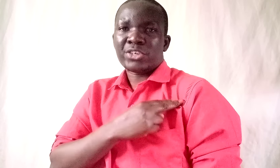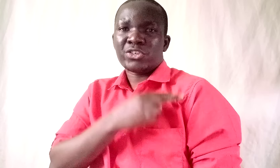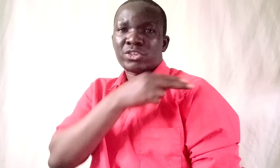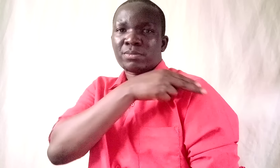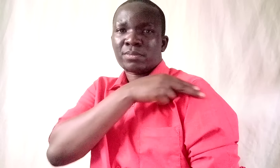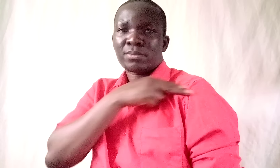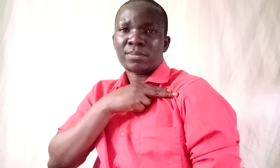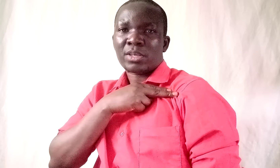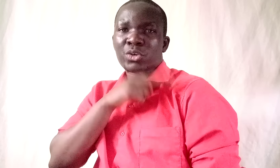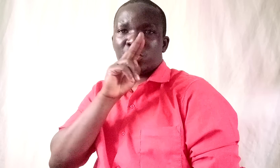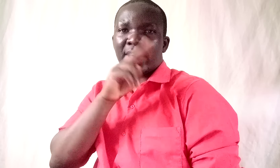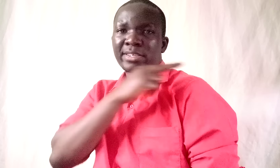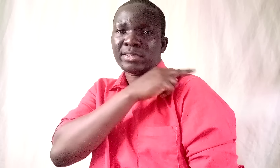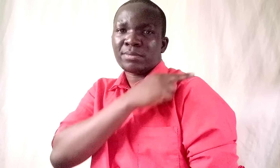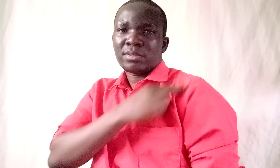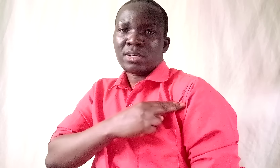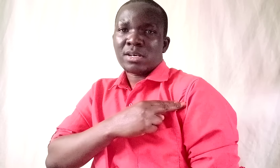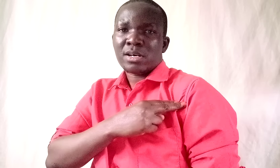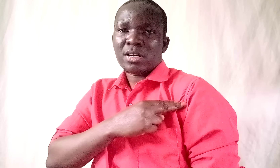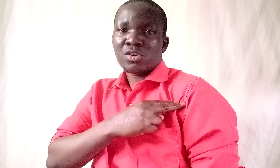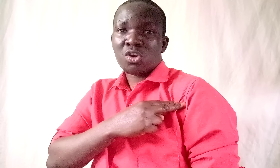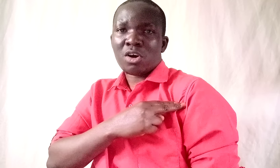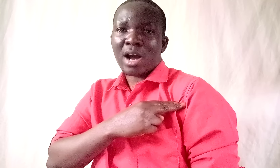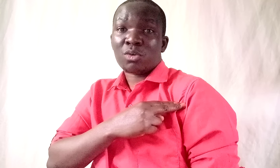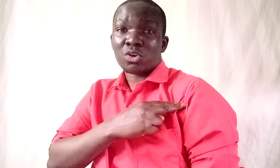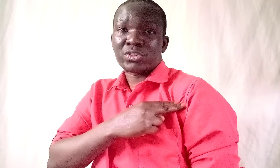H. Use H. Draw across.